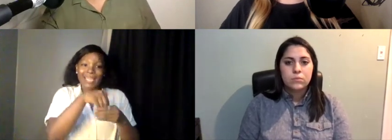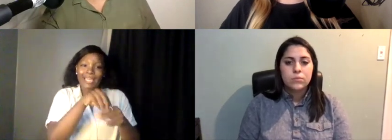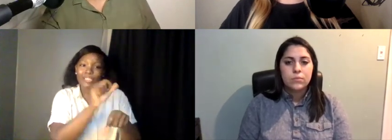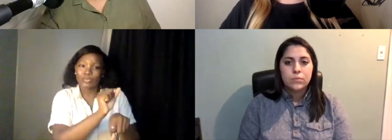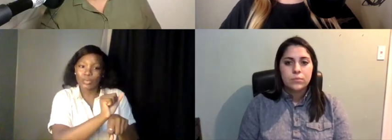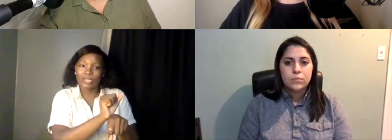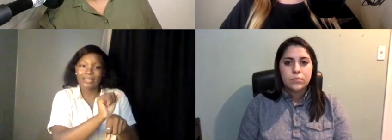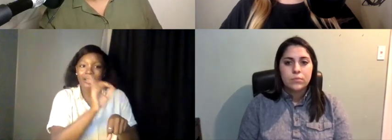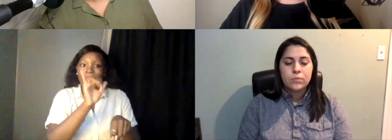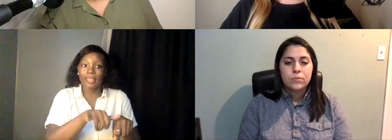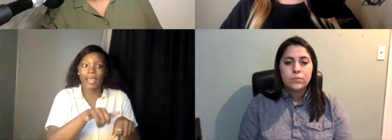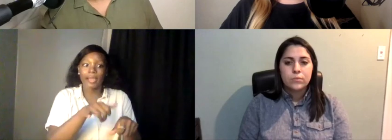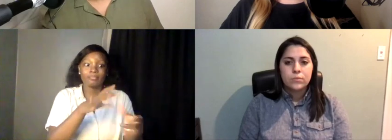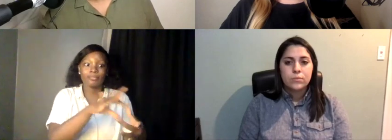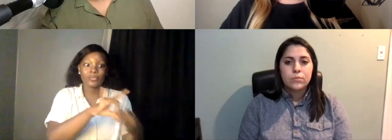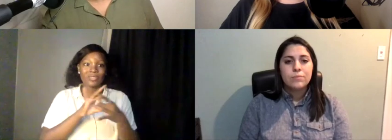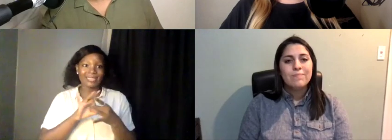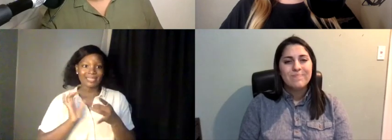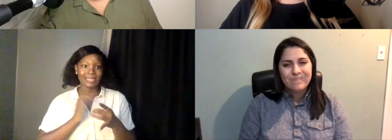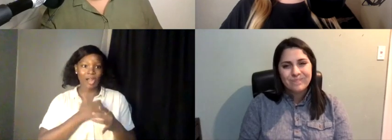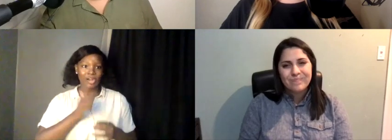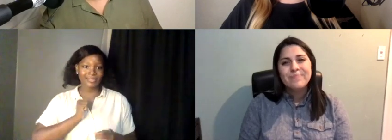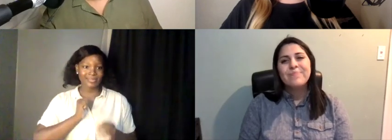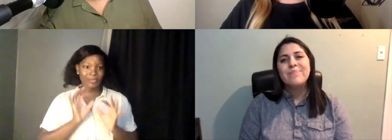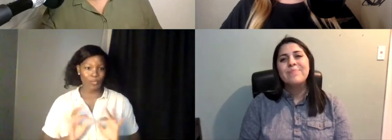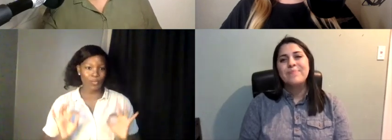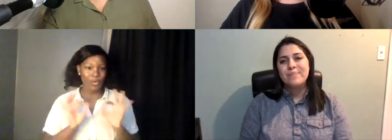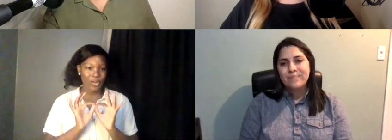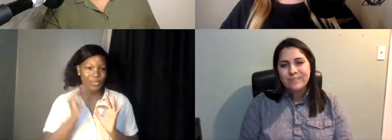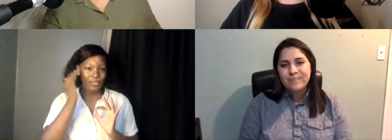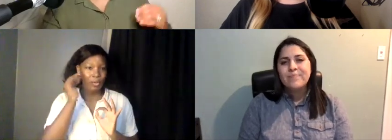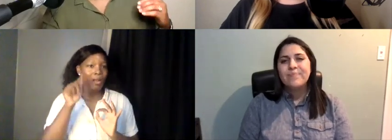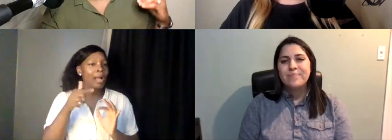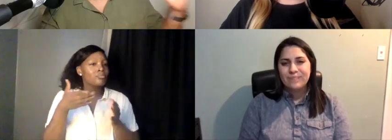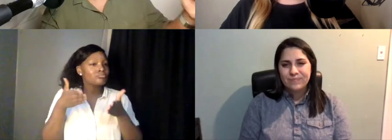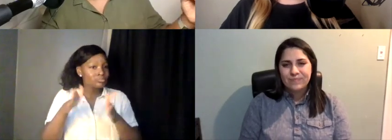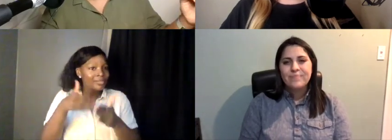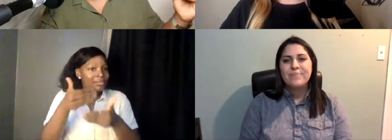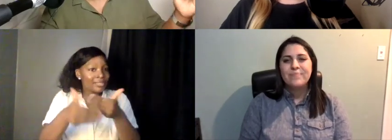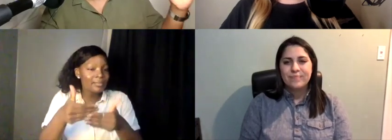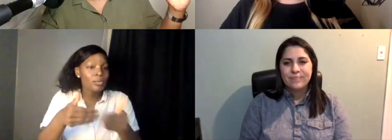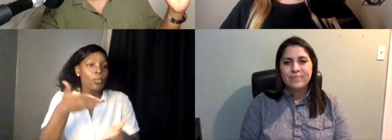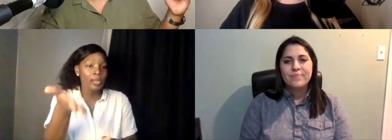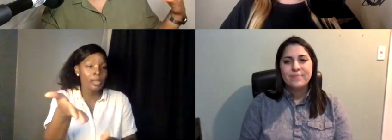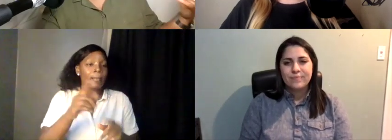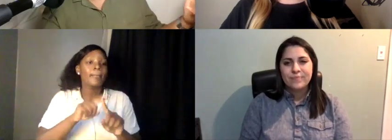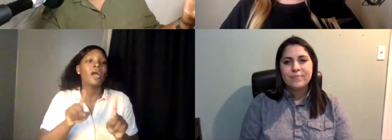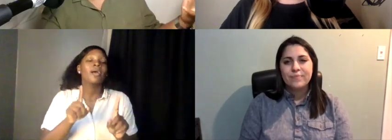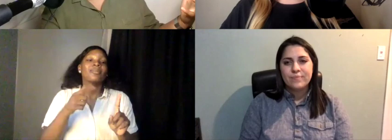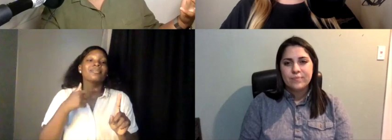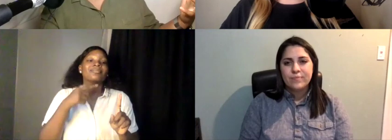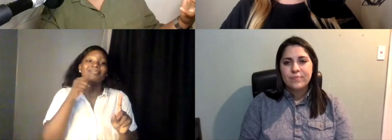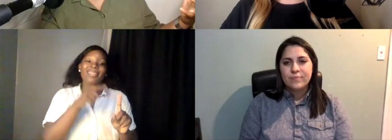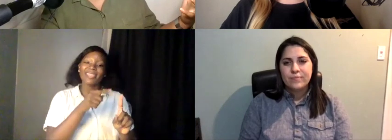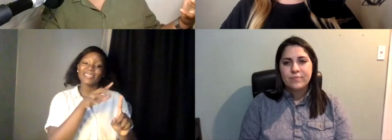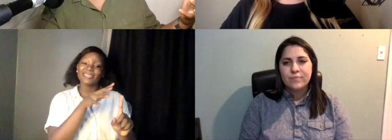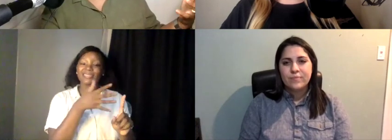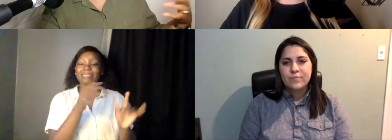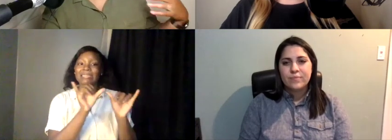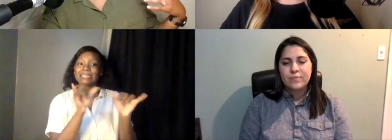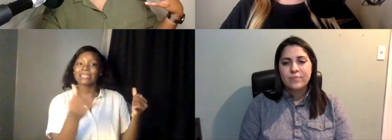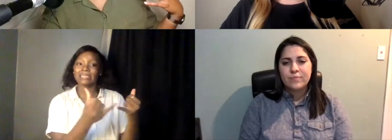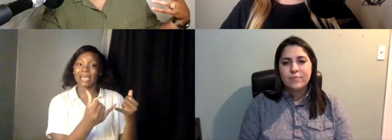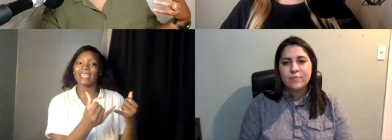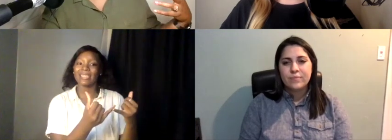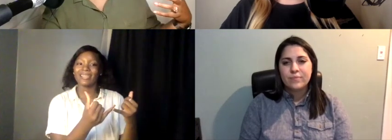you keep going, but that's kind of what it reminds me of, that like we are a very productivity driven society, right? And